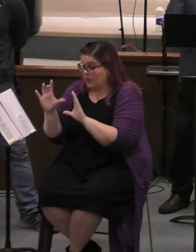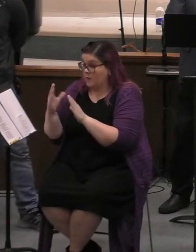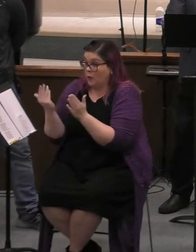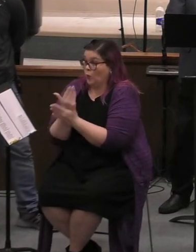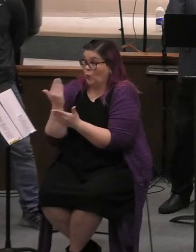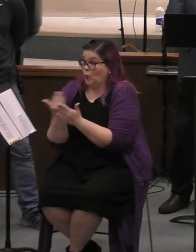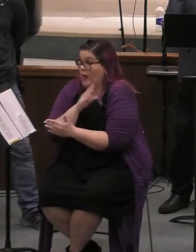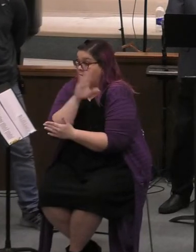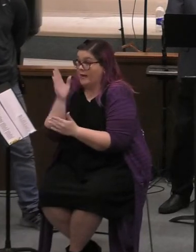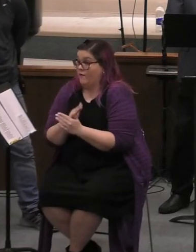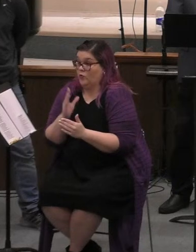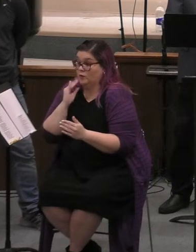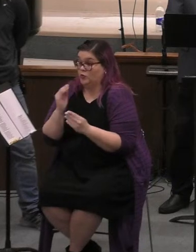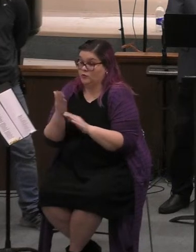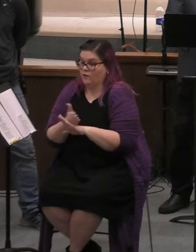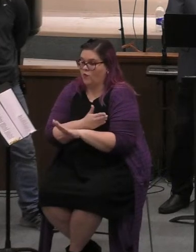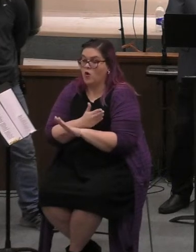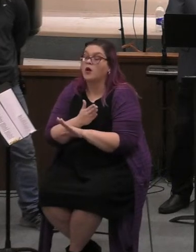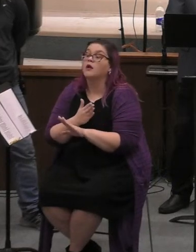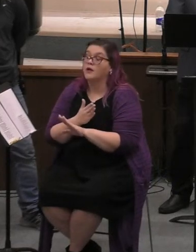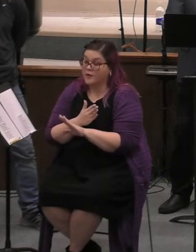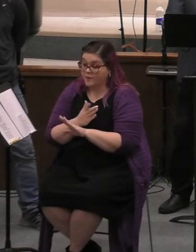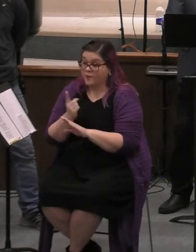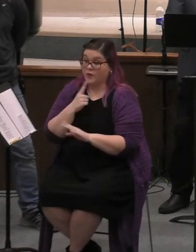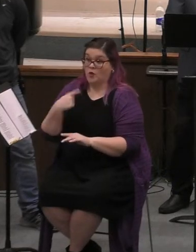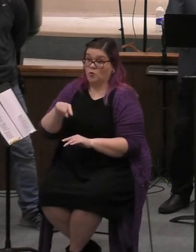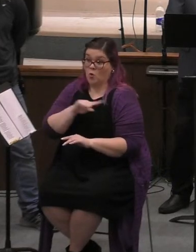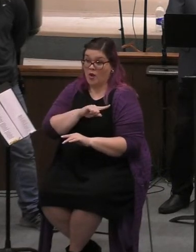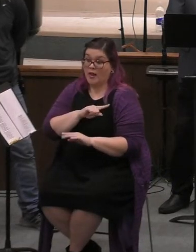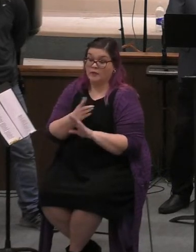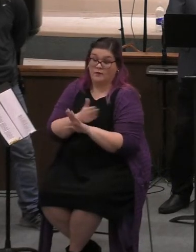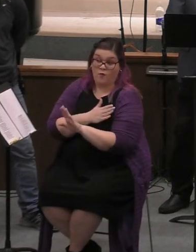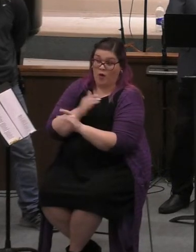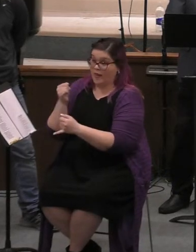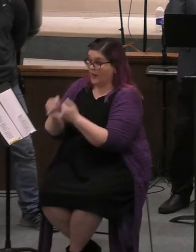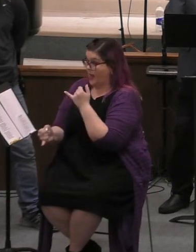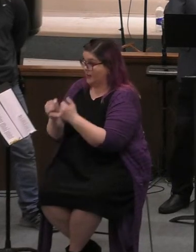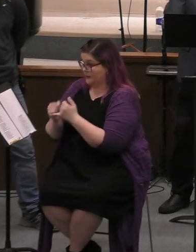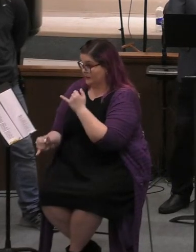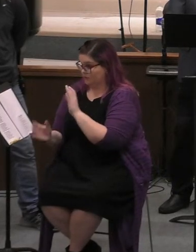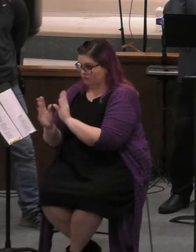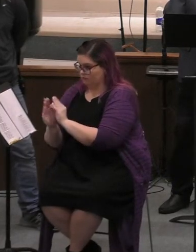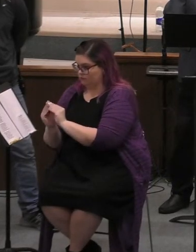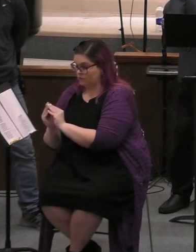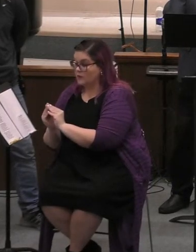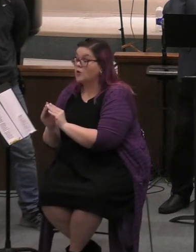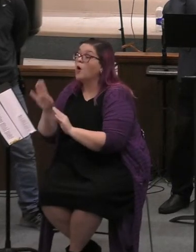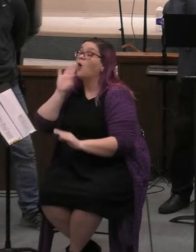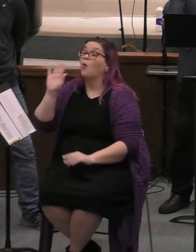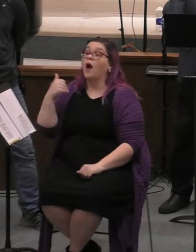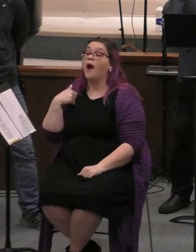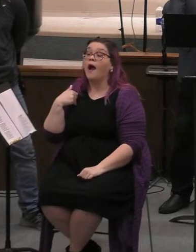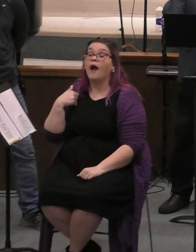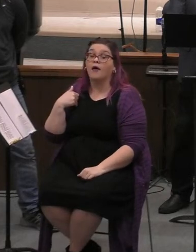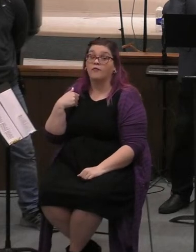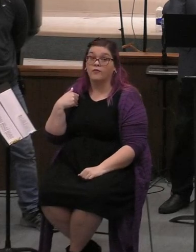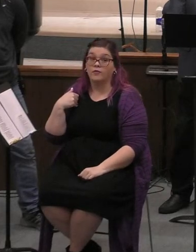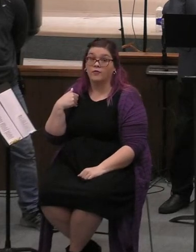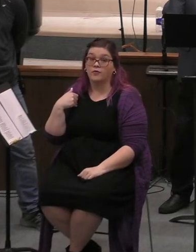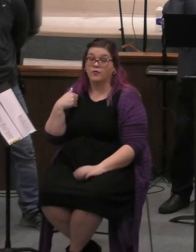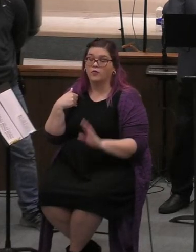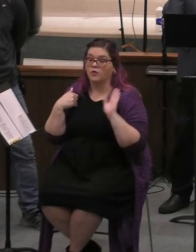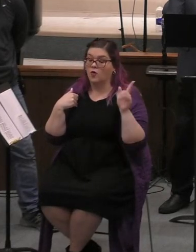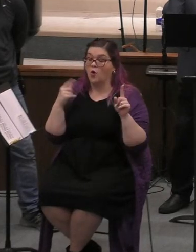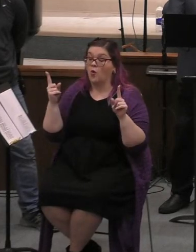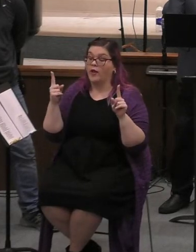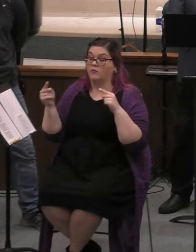done before, quite like this. And they told us ahead of time in the last session, they said, we're gonna have everybody. Oh, I should